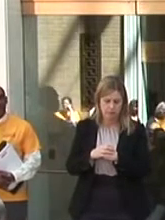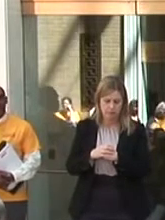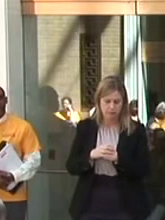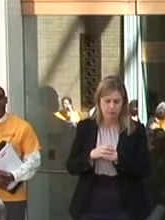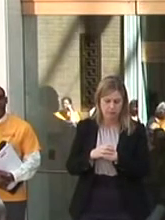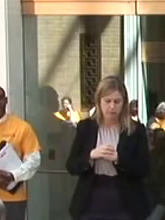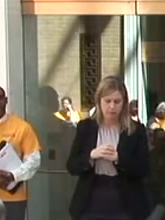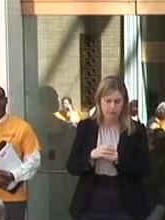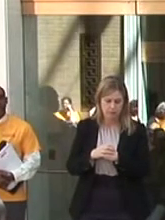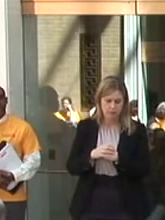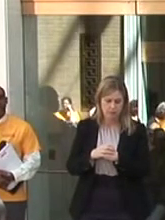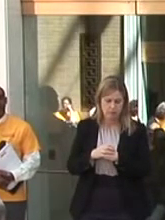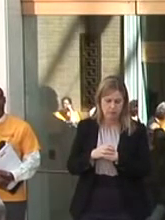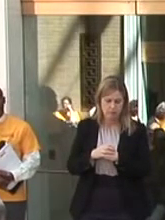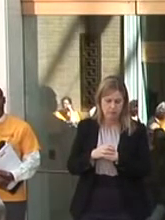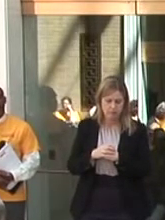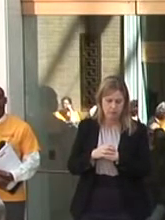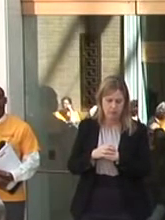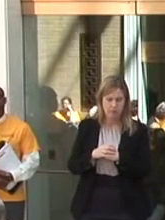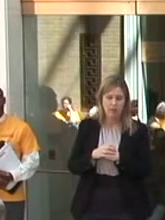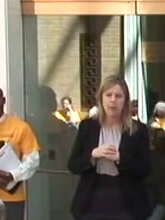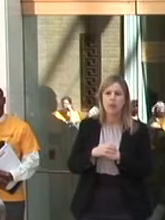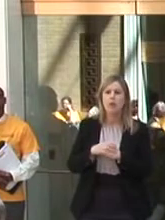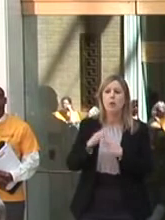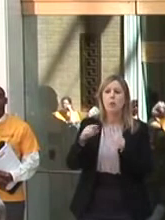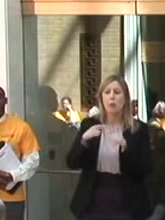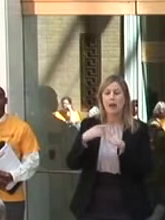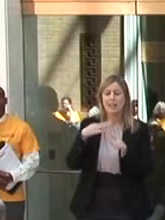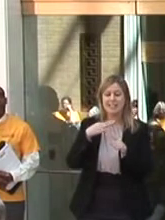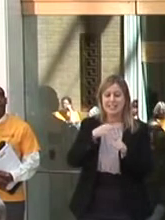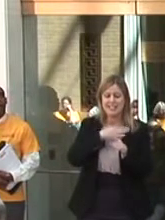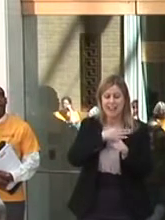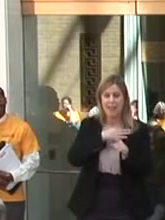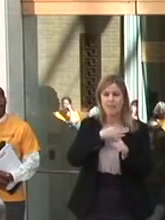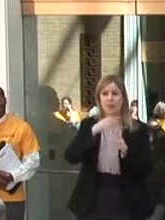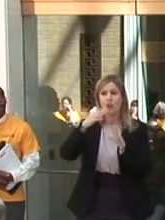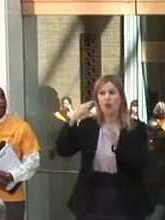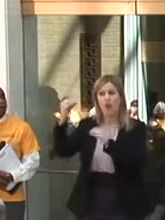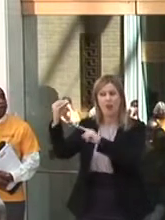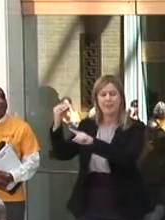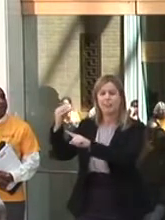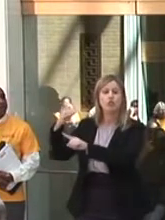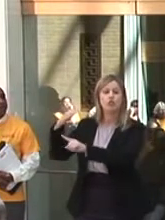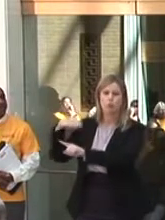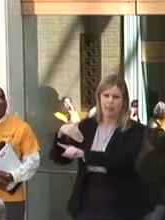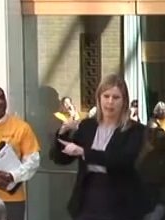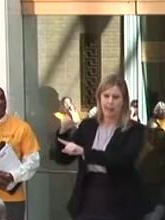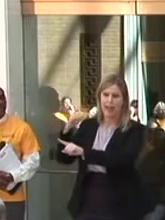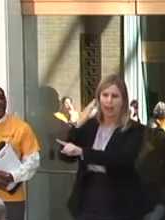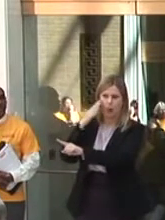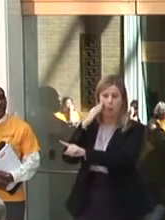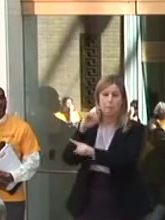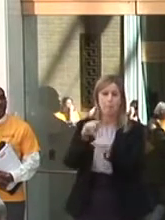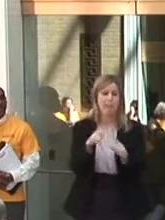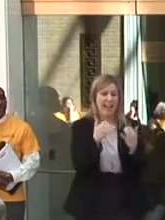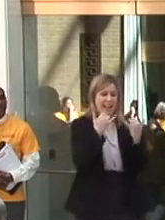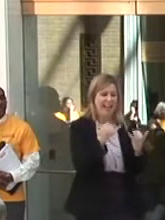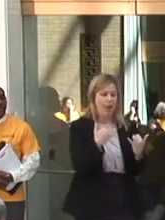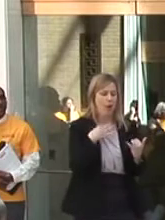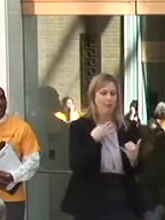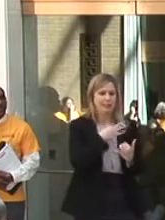staff that is already gone, but not too late to tell current staff